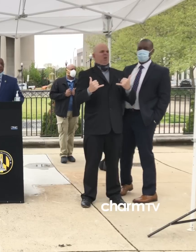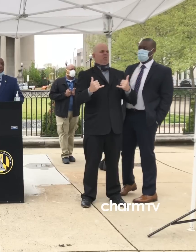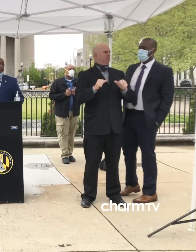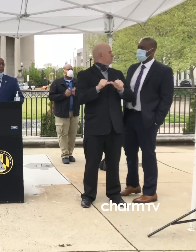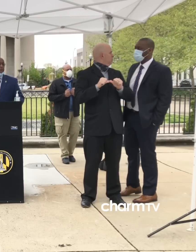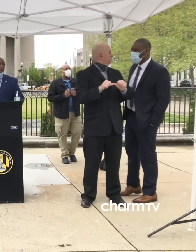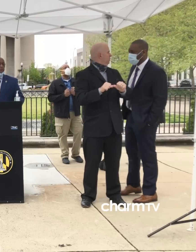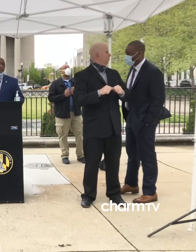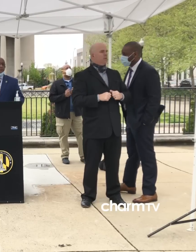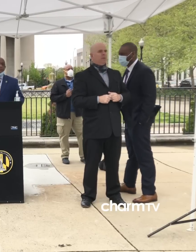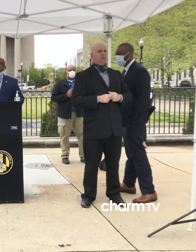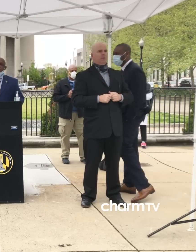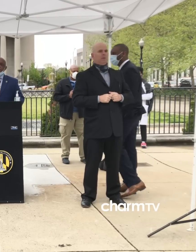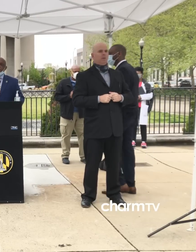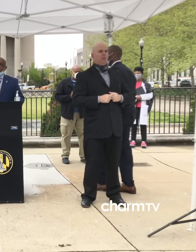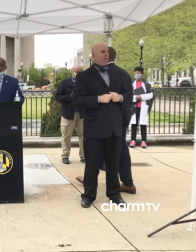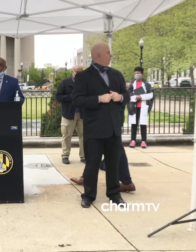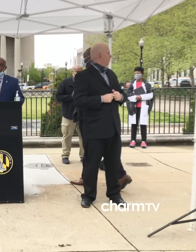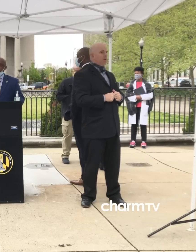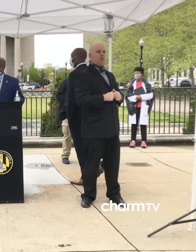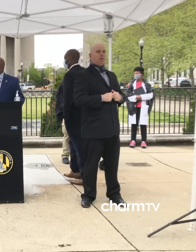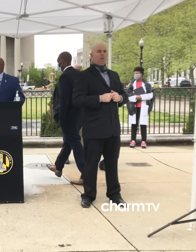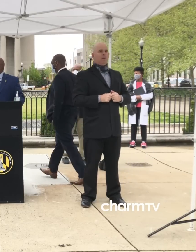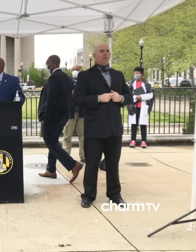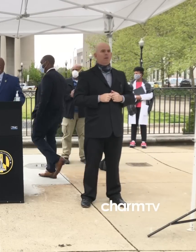housing and hotels.